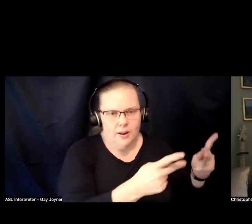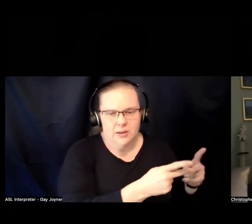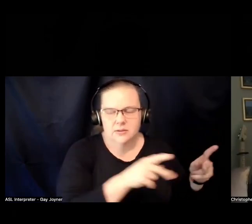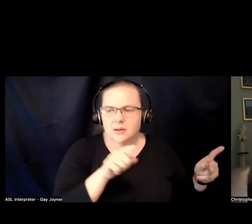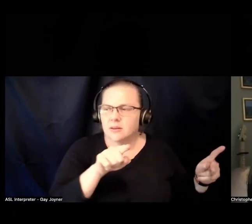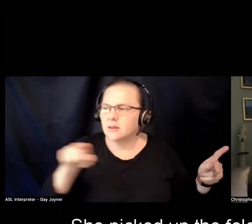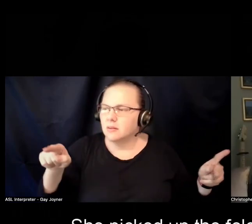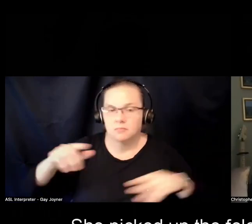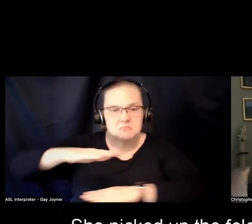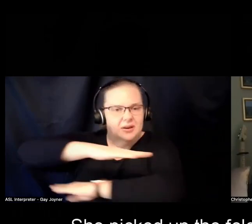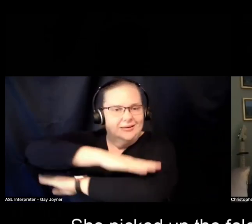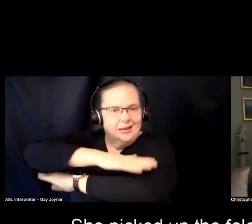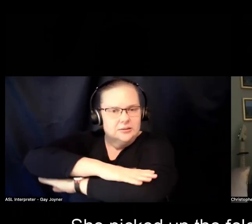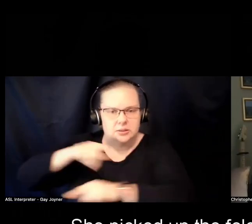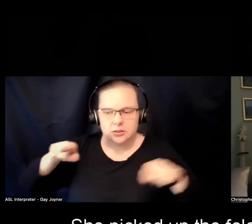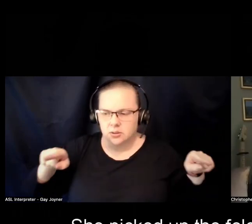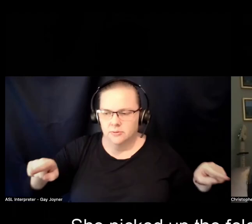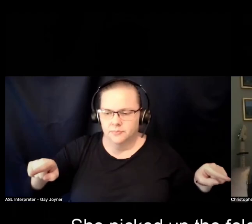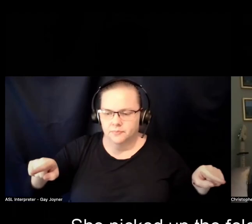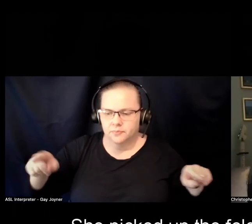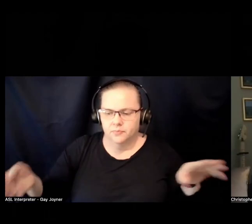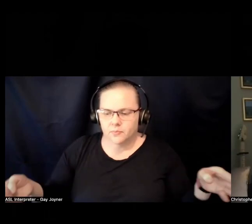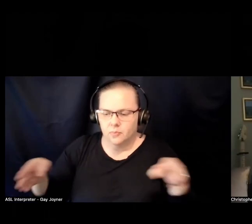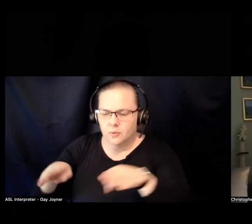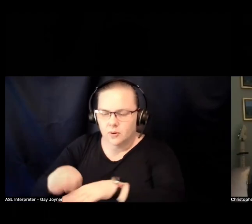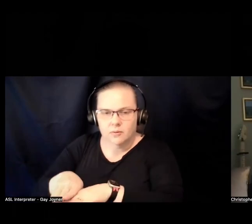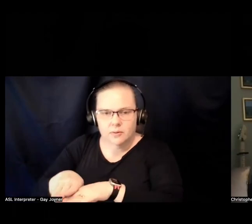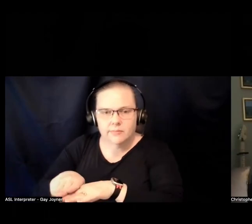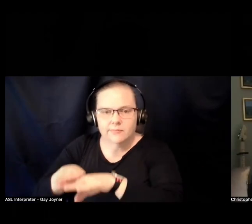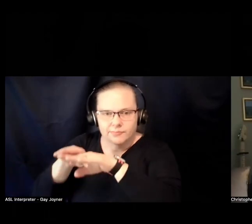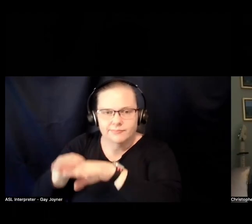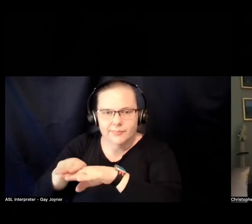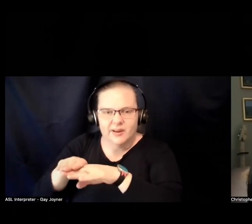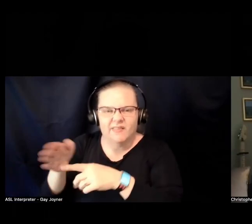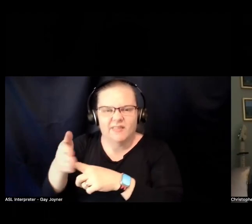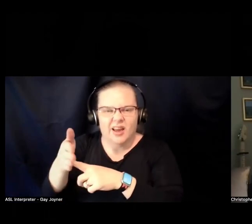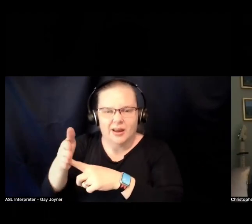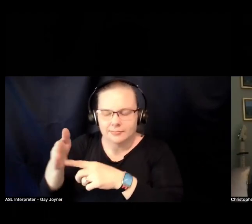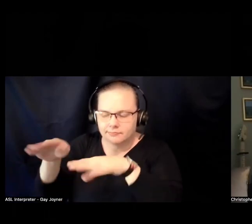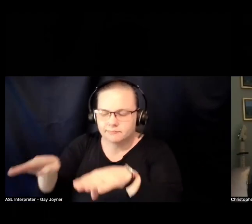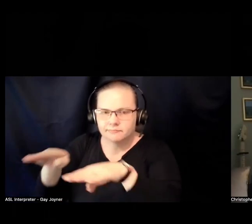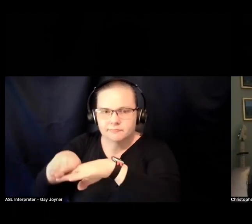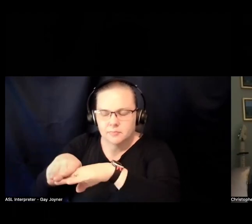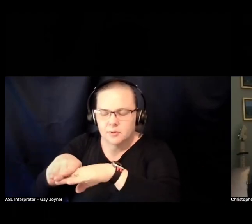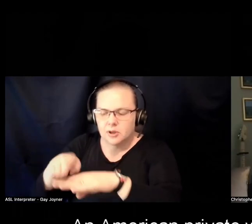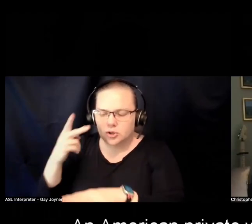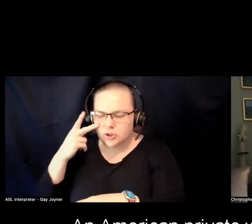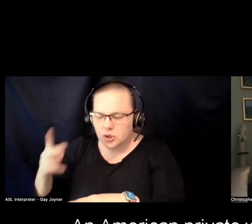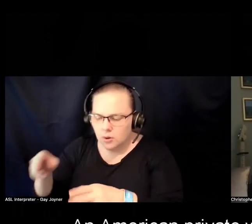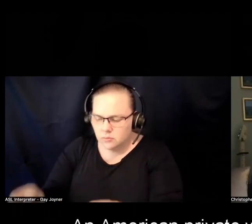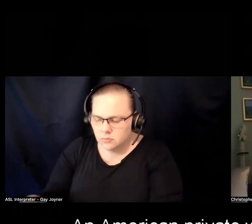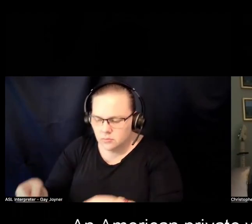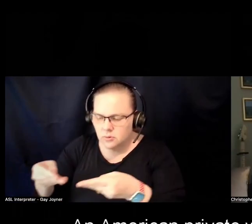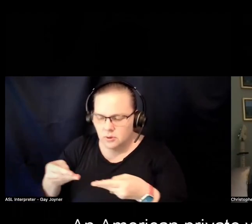desk. She picked up the folded copy of Stars and Stripes that sat on the desktop. An article caught her eye. An